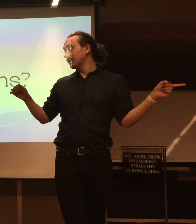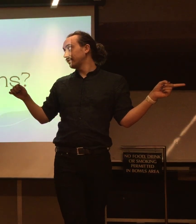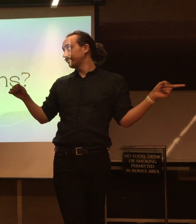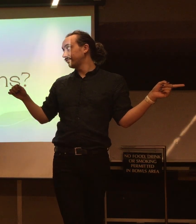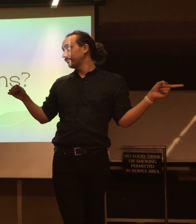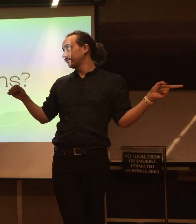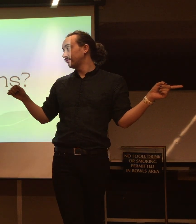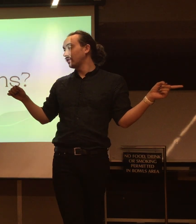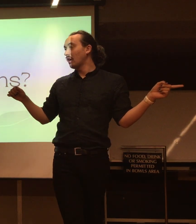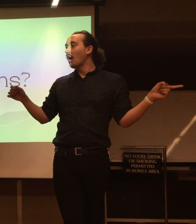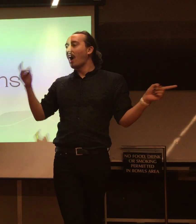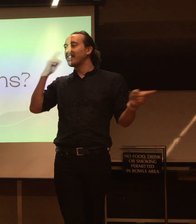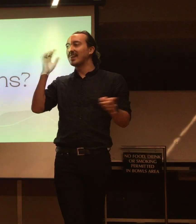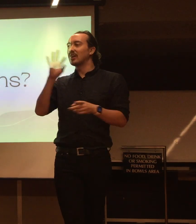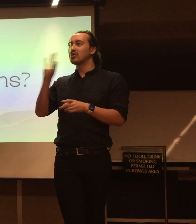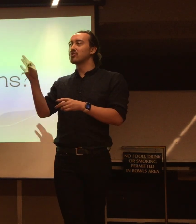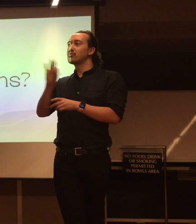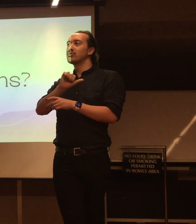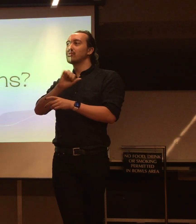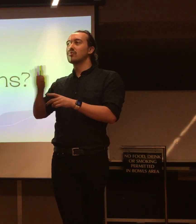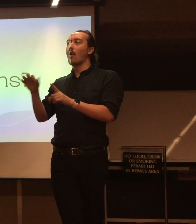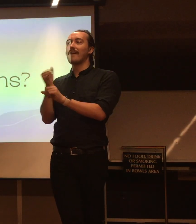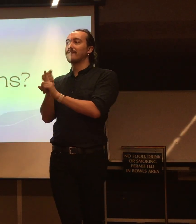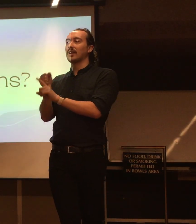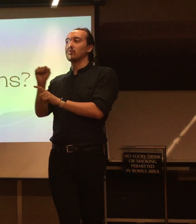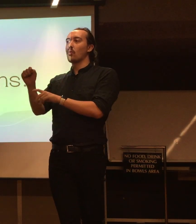bones? Not that I know of.